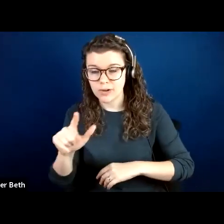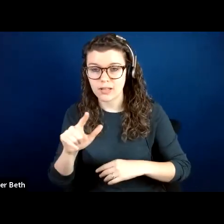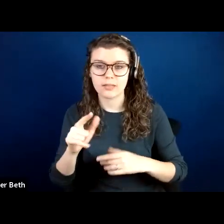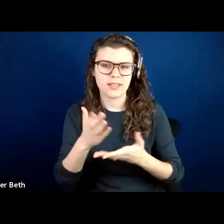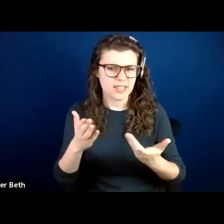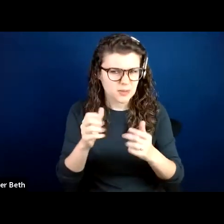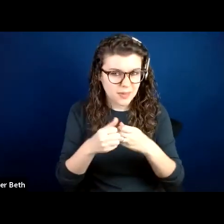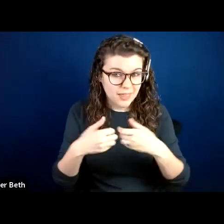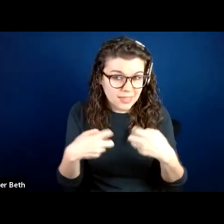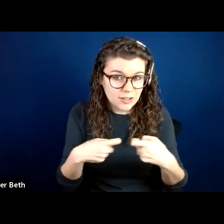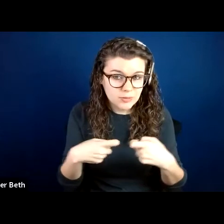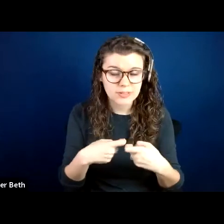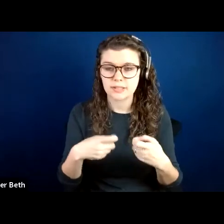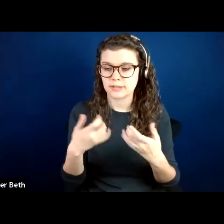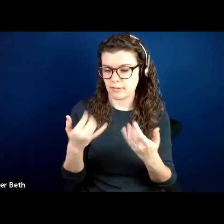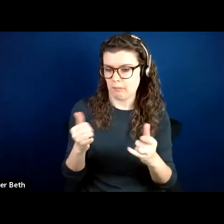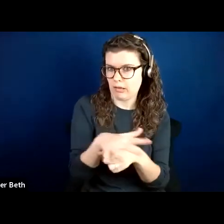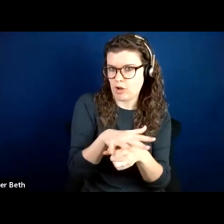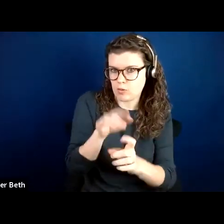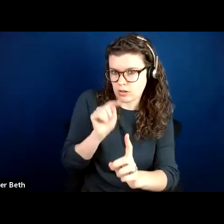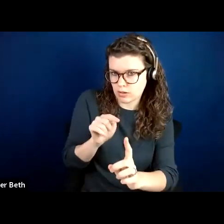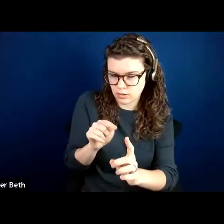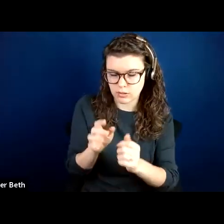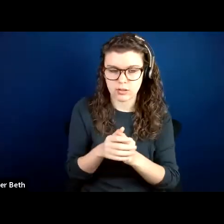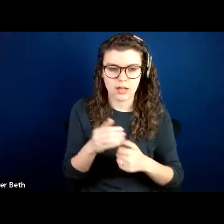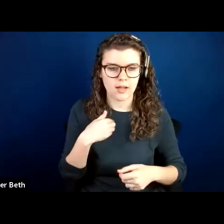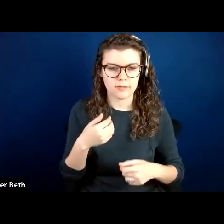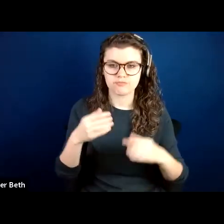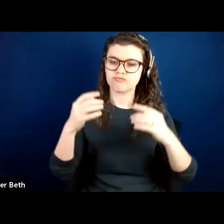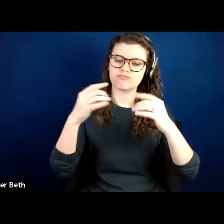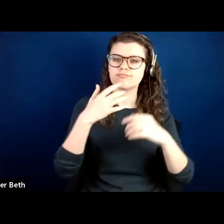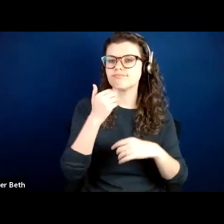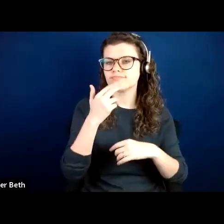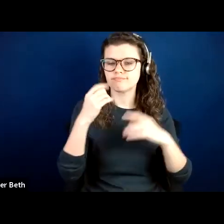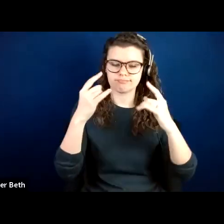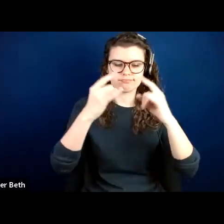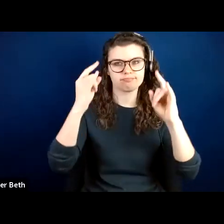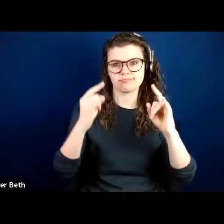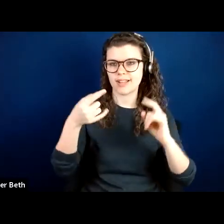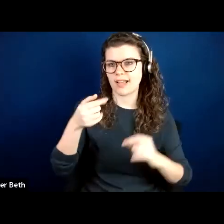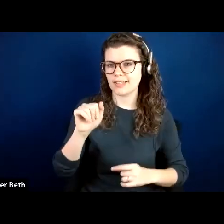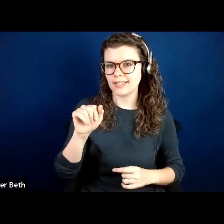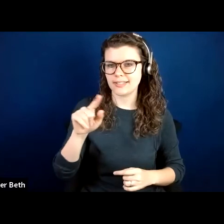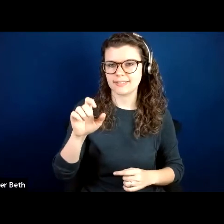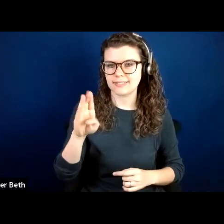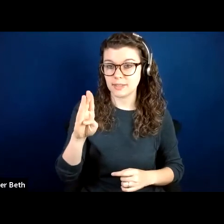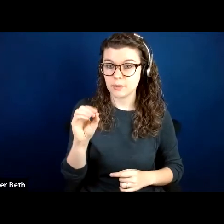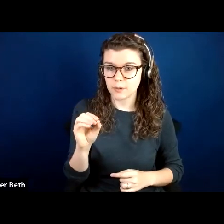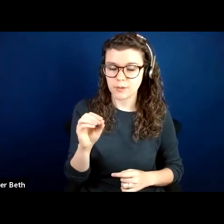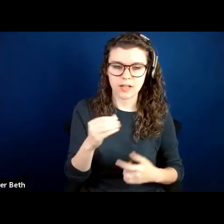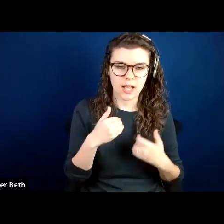playground equipment, a gazebo, 960 feet of bicycle/pedestrian paths,